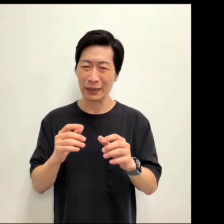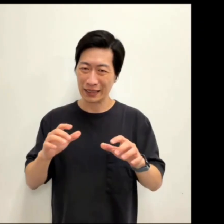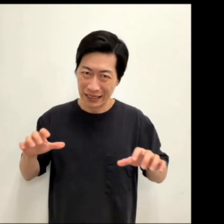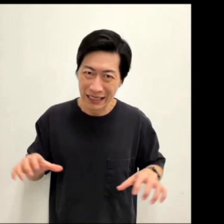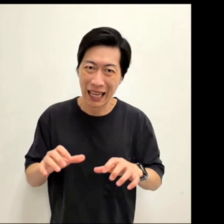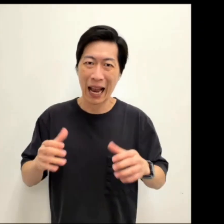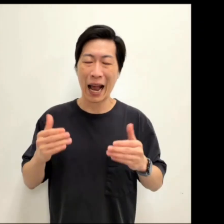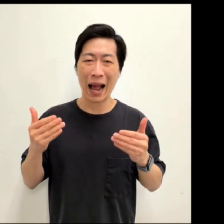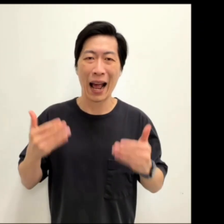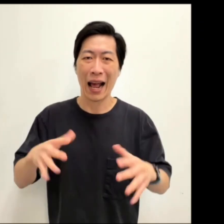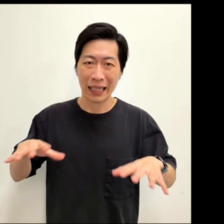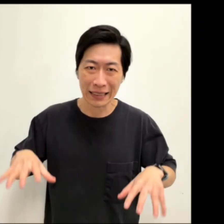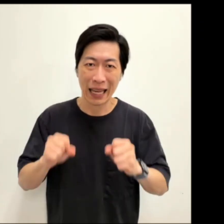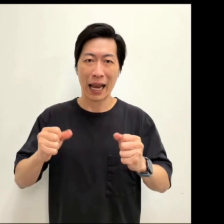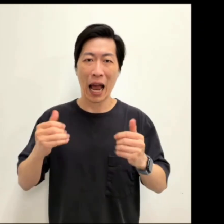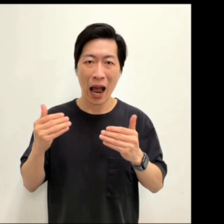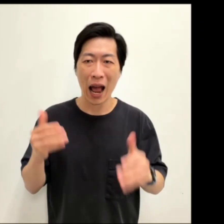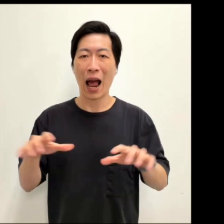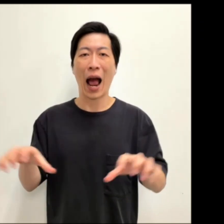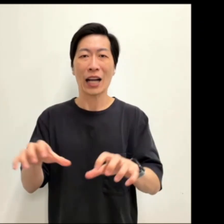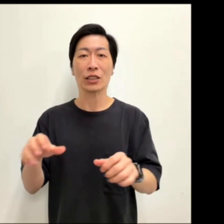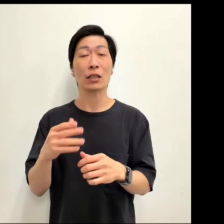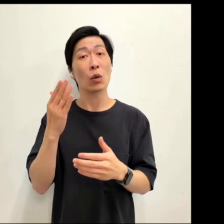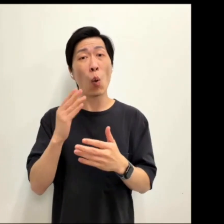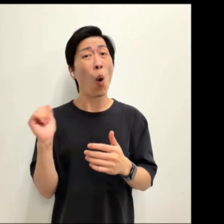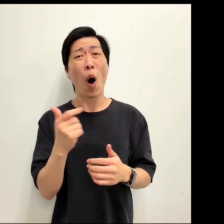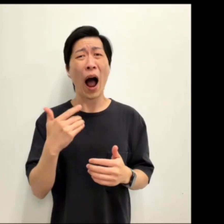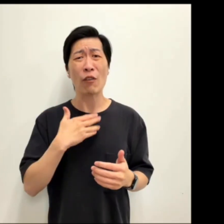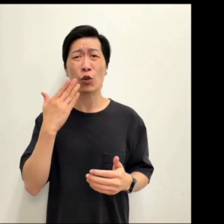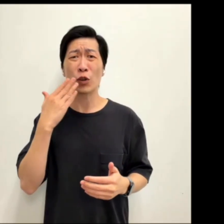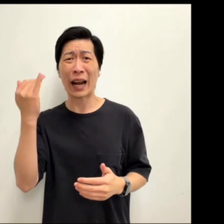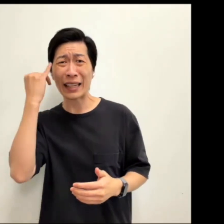bias reaction muscle, right? We